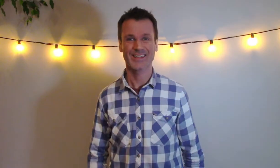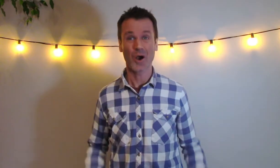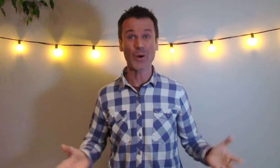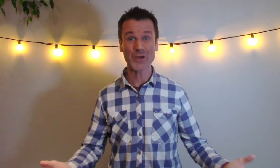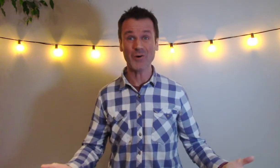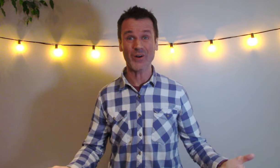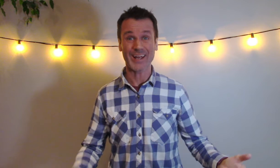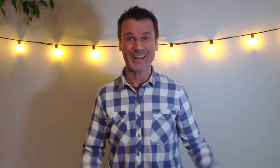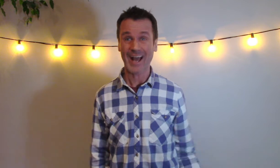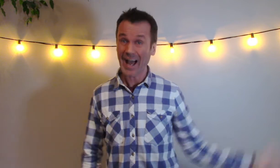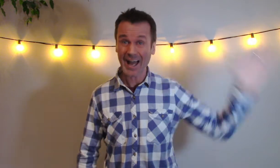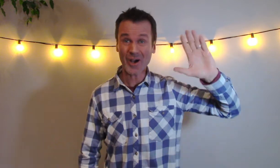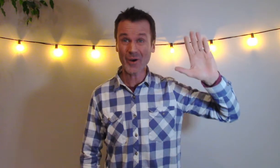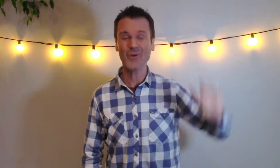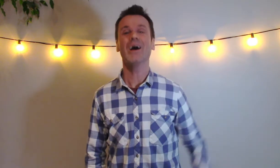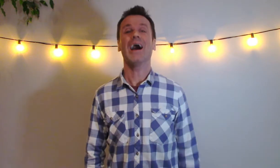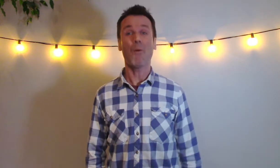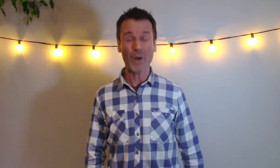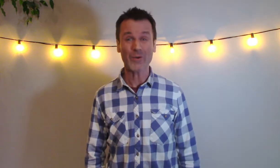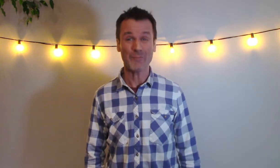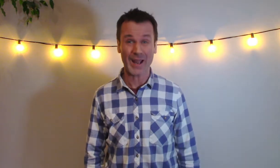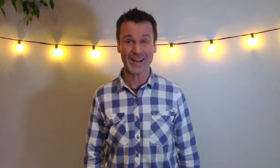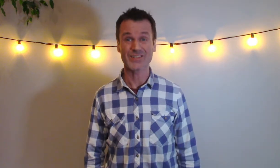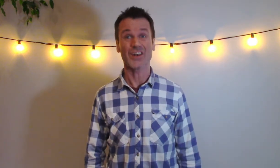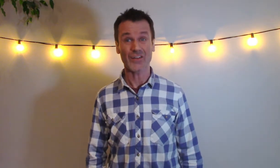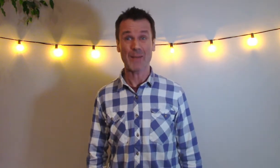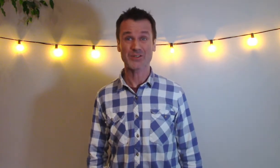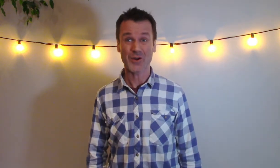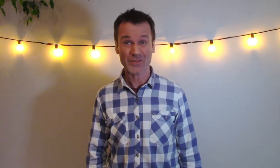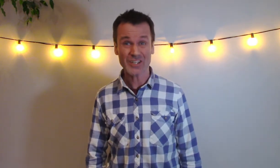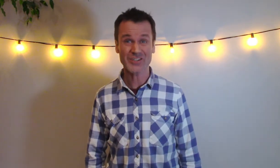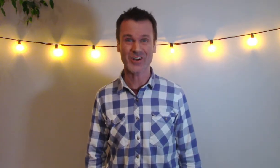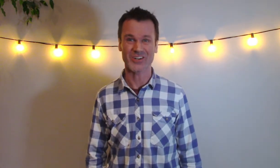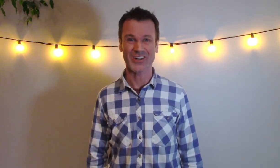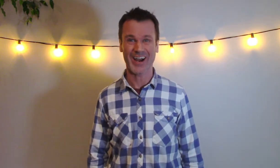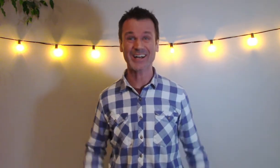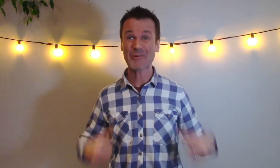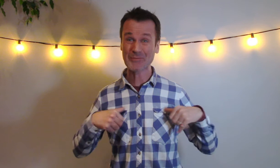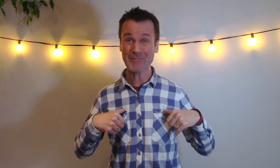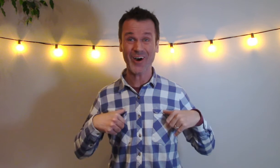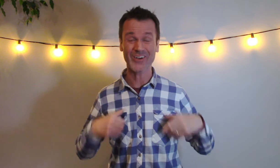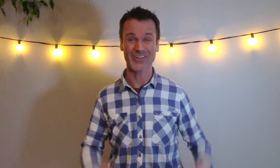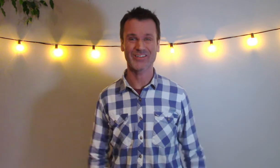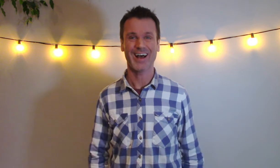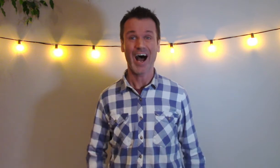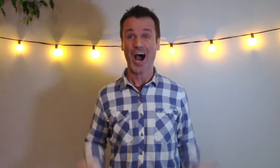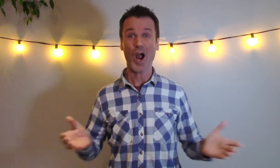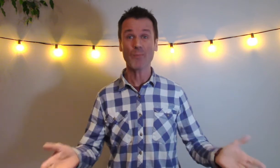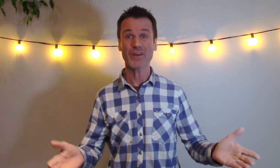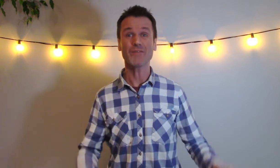Well, good morning, hello, and welcome back to another episode of Kids Church Online with me, Marcus. I hope that you've had